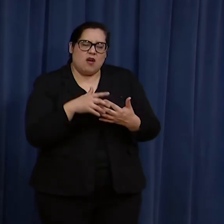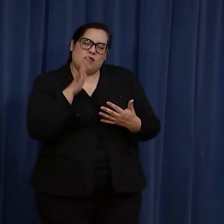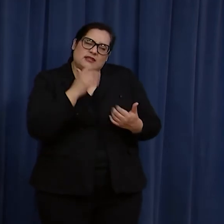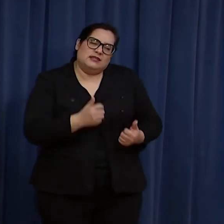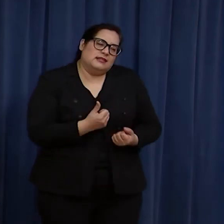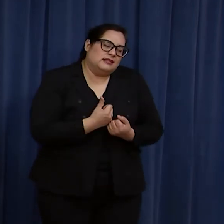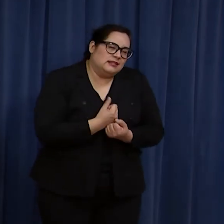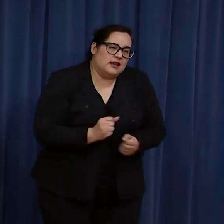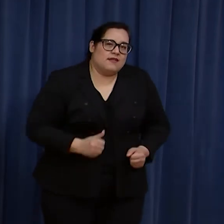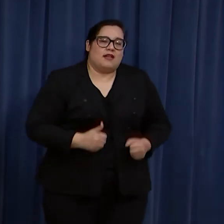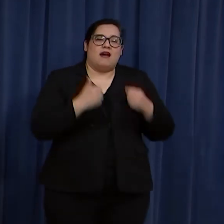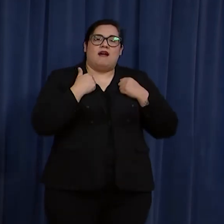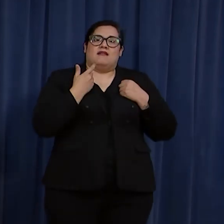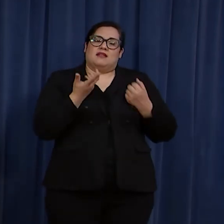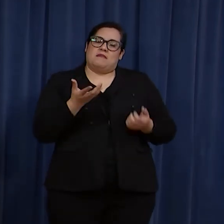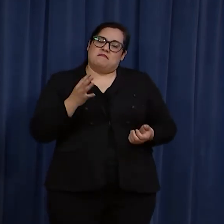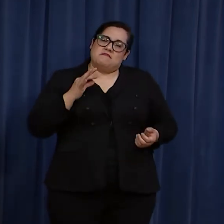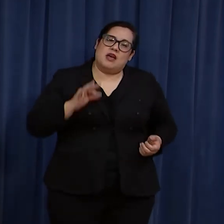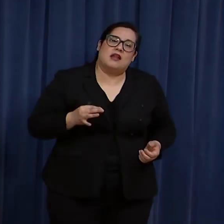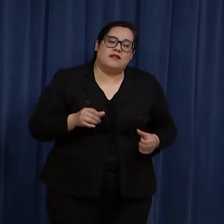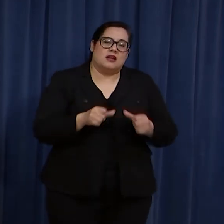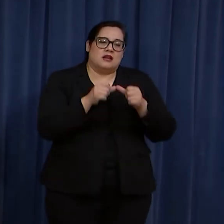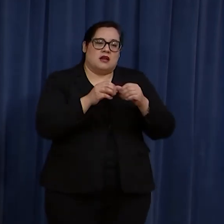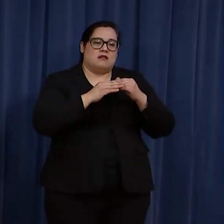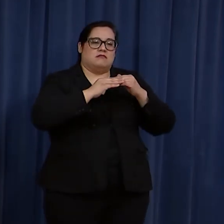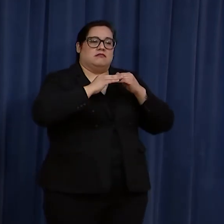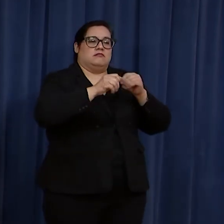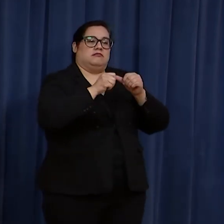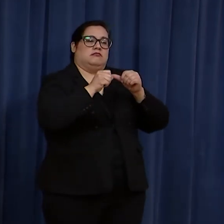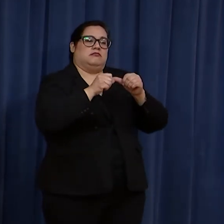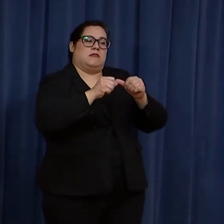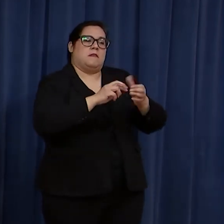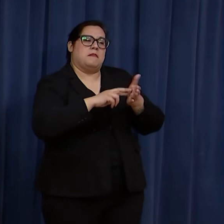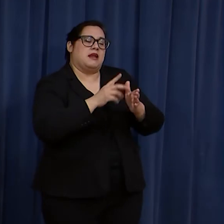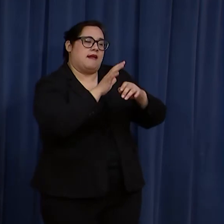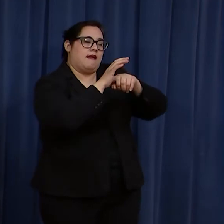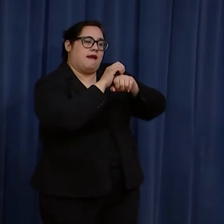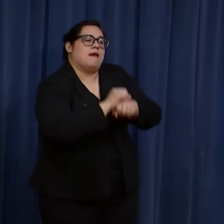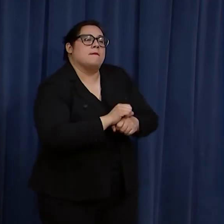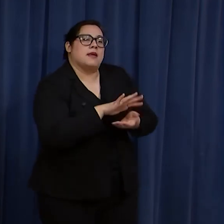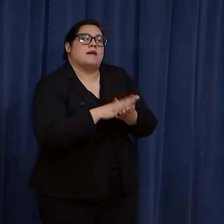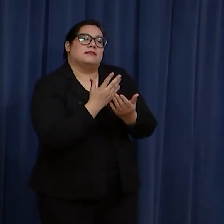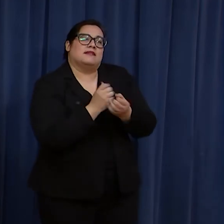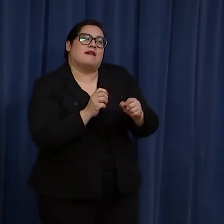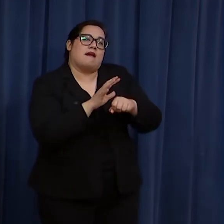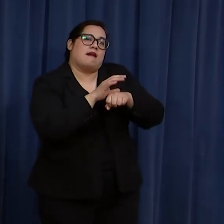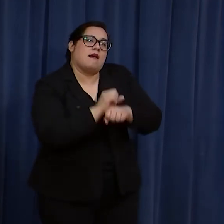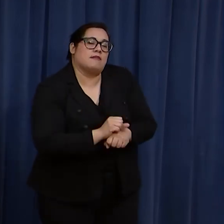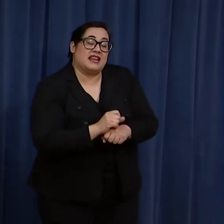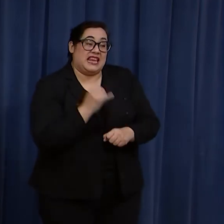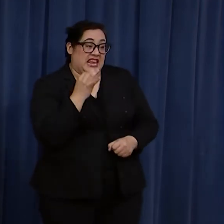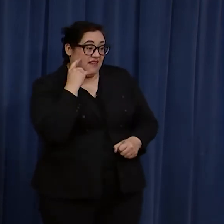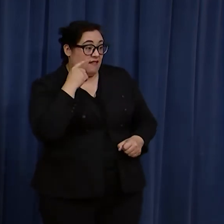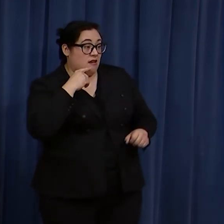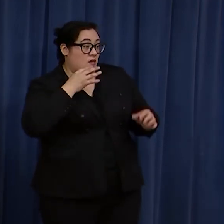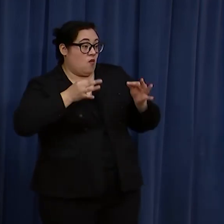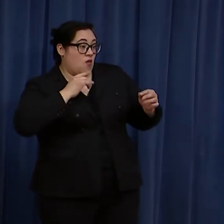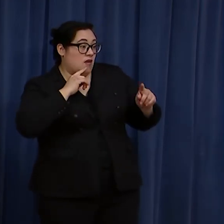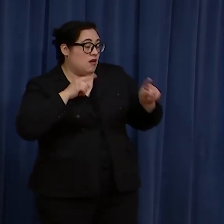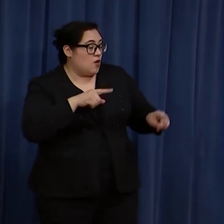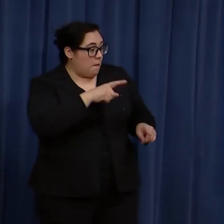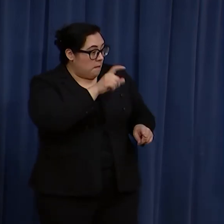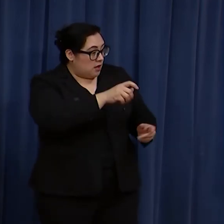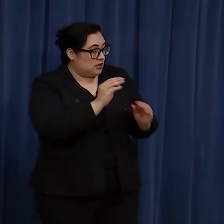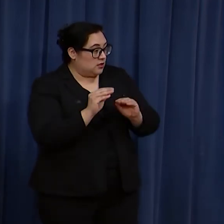the benefit of creating a sustained level of safety on our roads. If you're required to have one installed, you must install